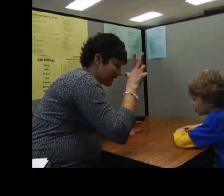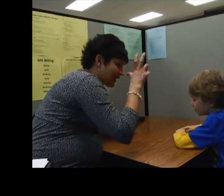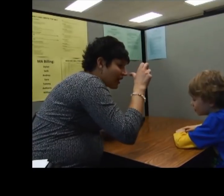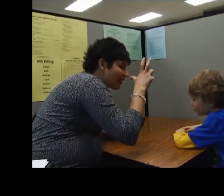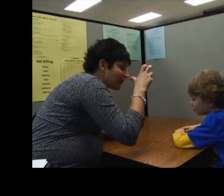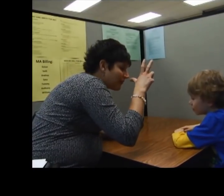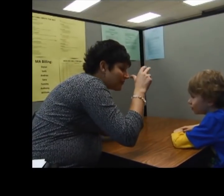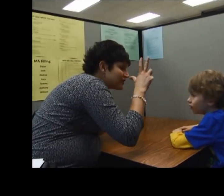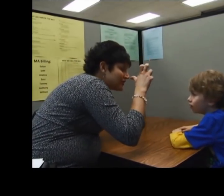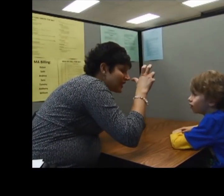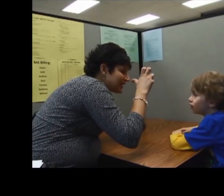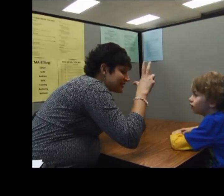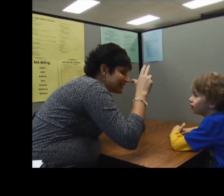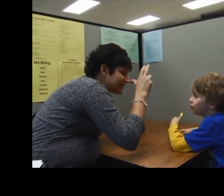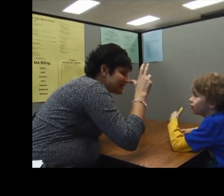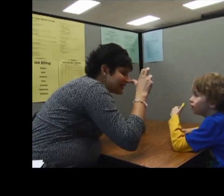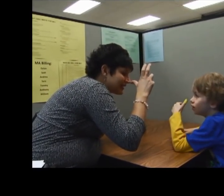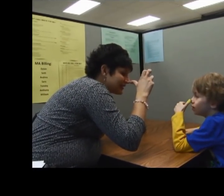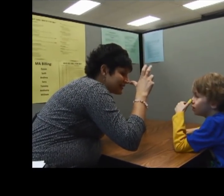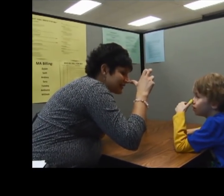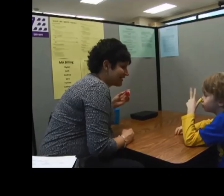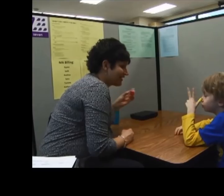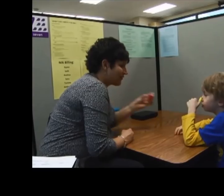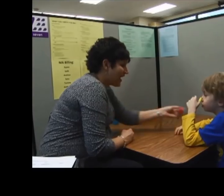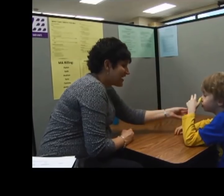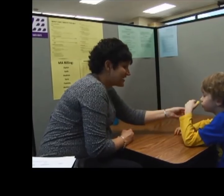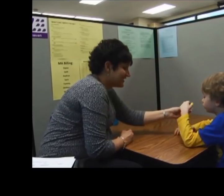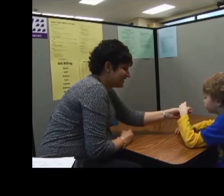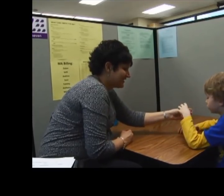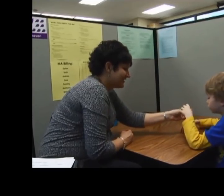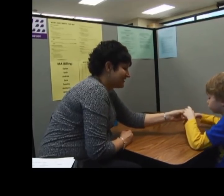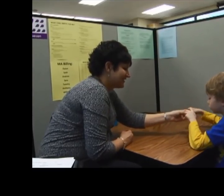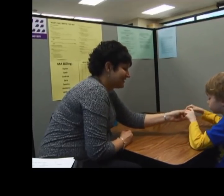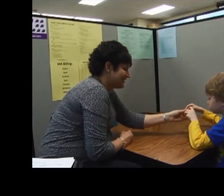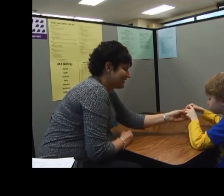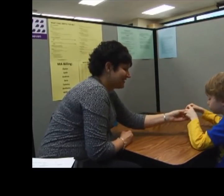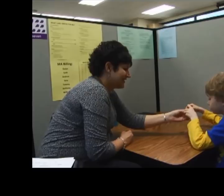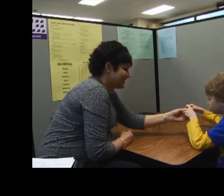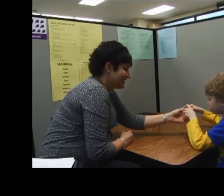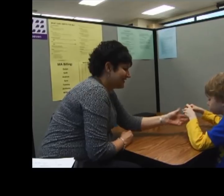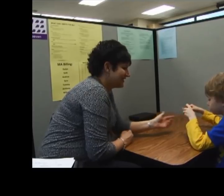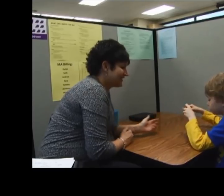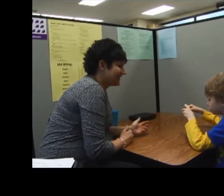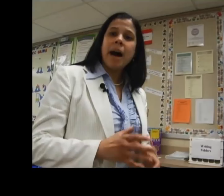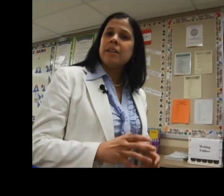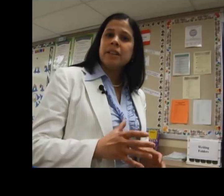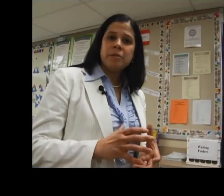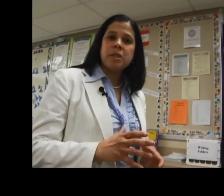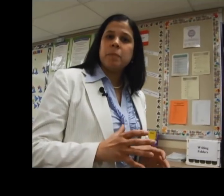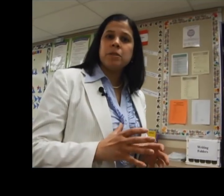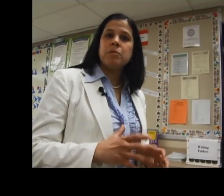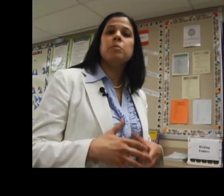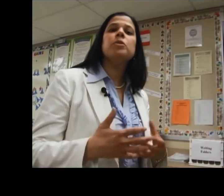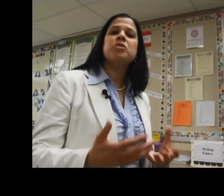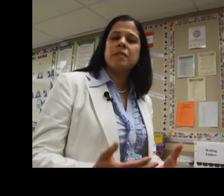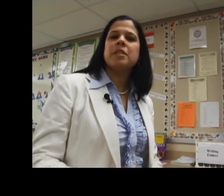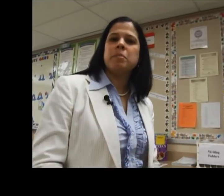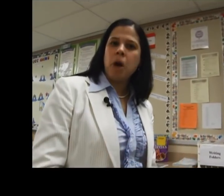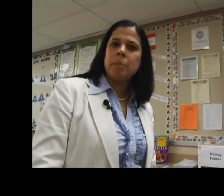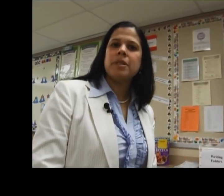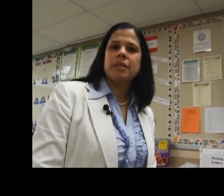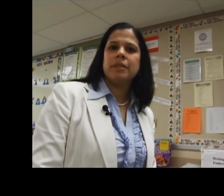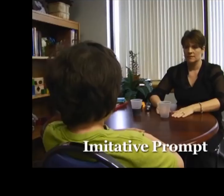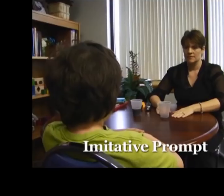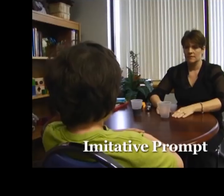form as an imitation skill in your imitation program. Bug! In such cases, modeling the response form will serve as